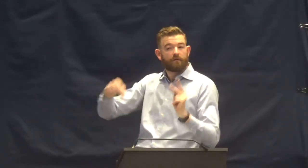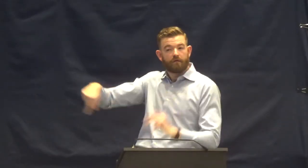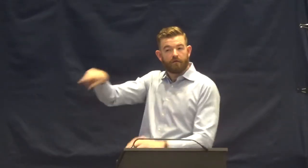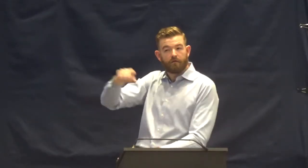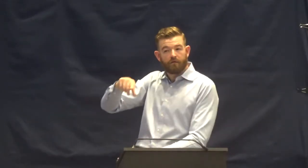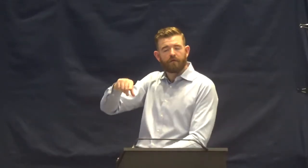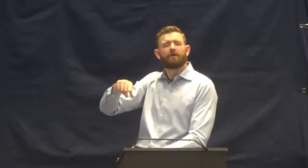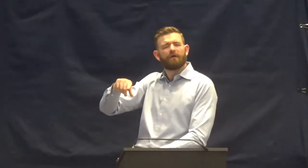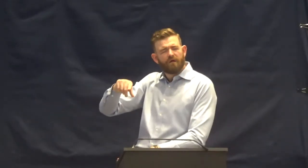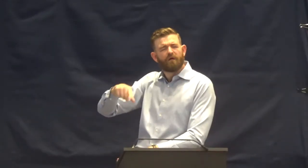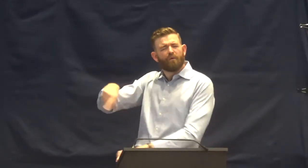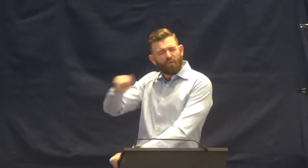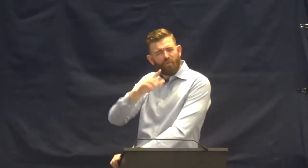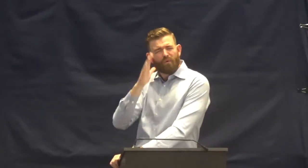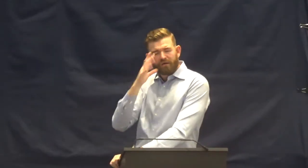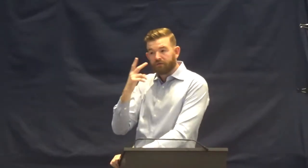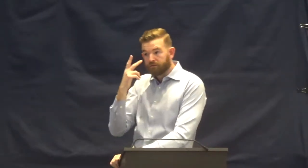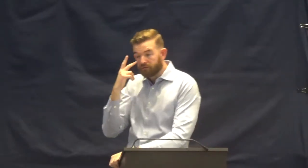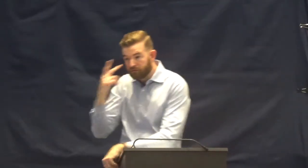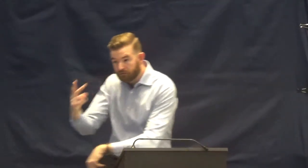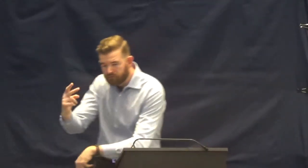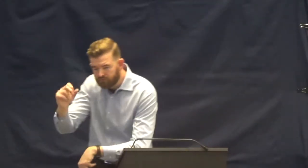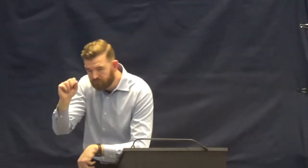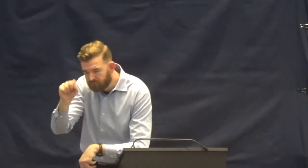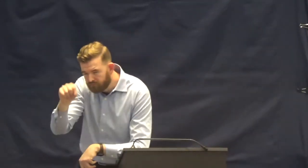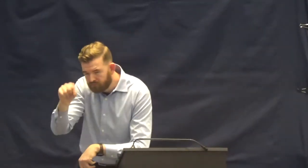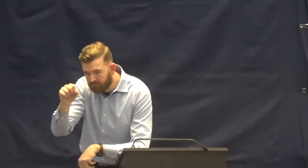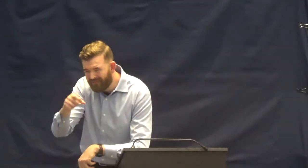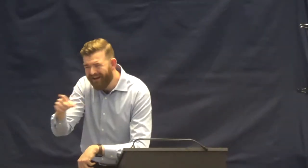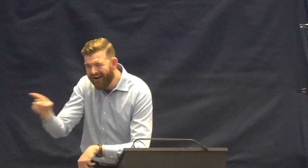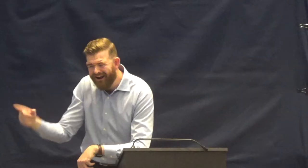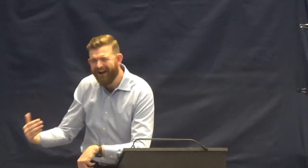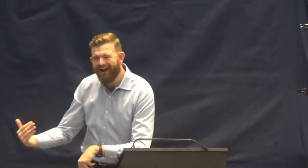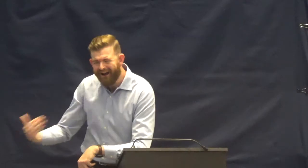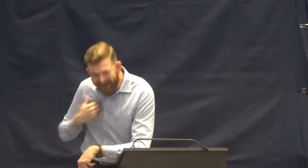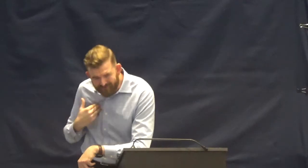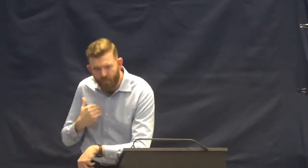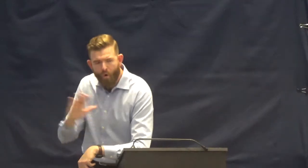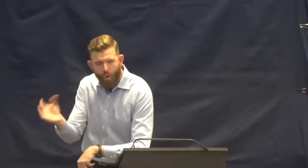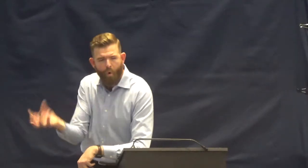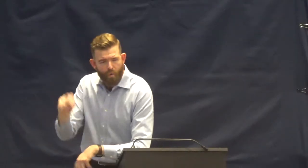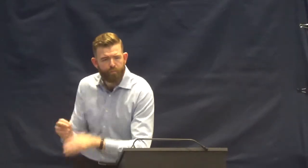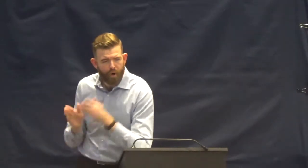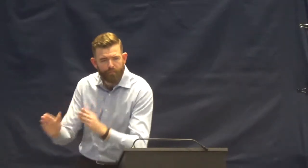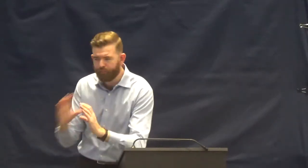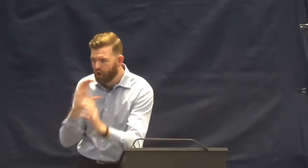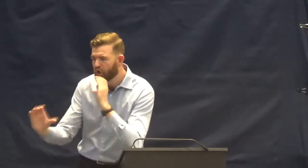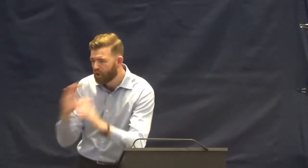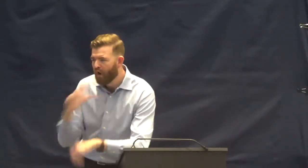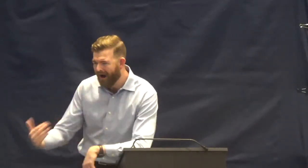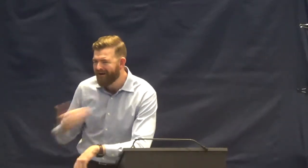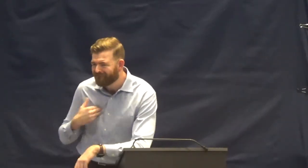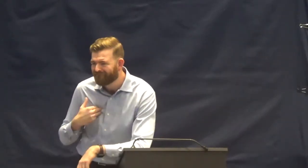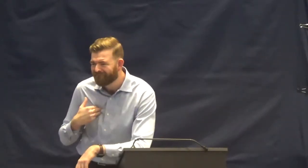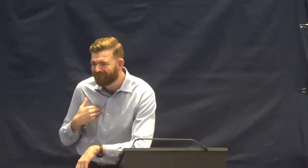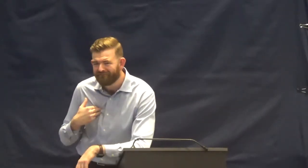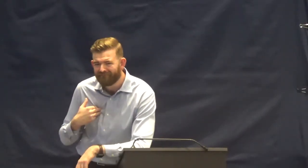they are intelligent. They have disabilities as well. We can see that they are intelligent and that they do have their own mode